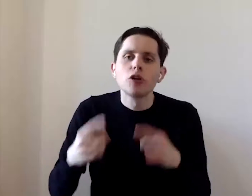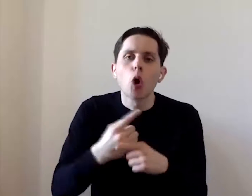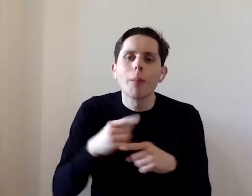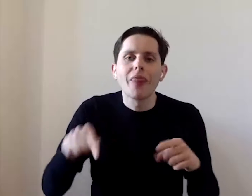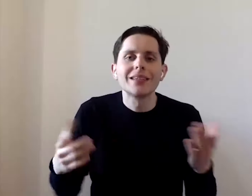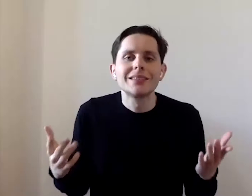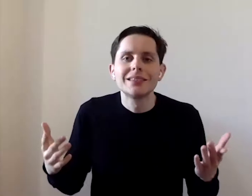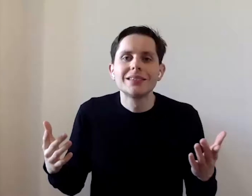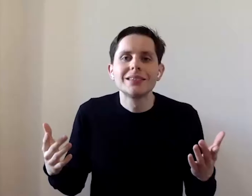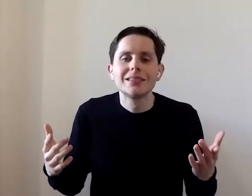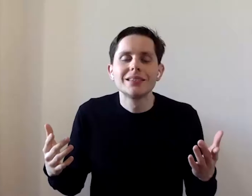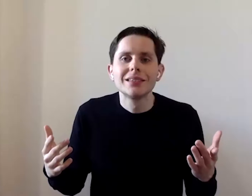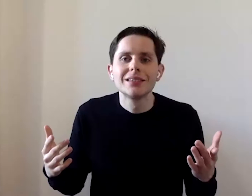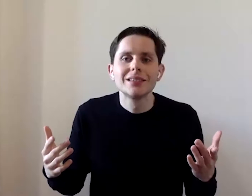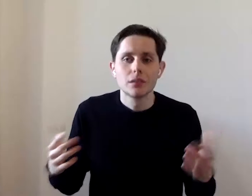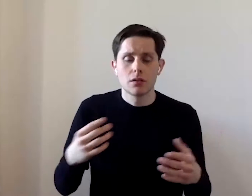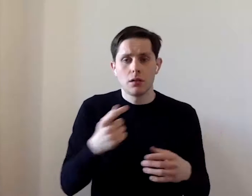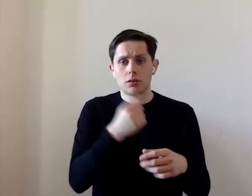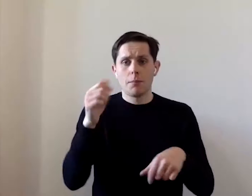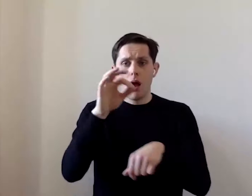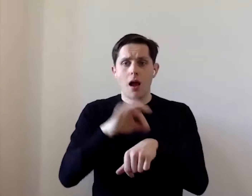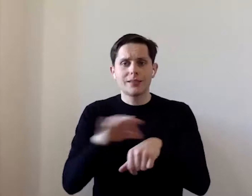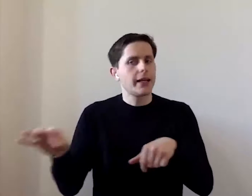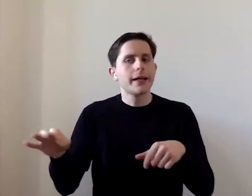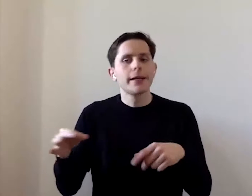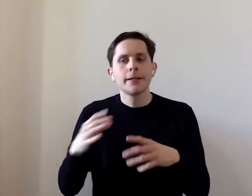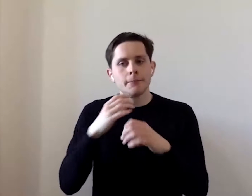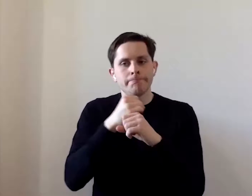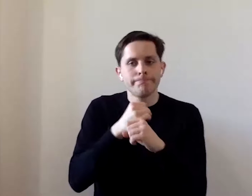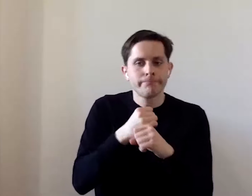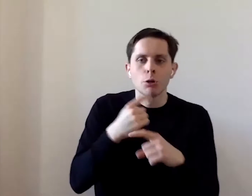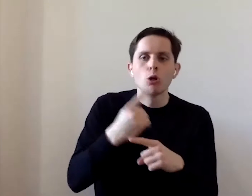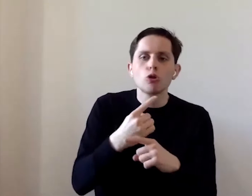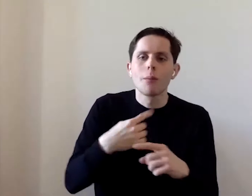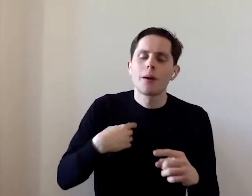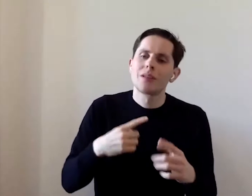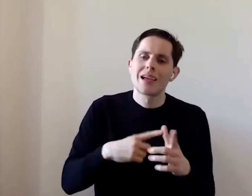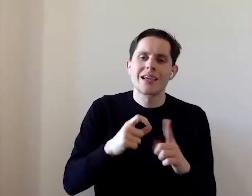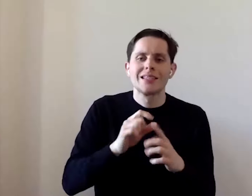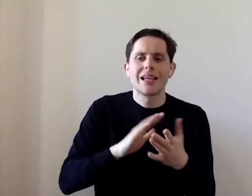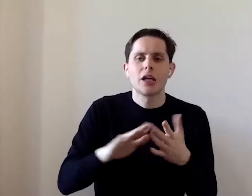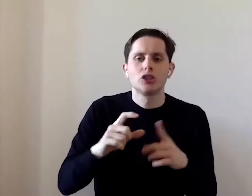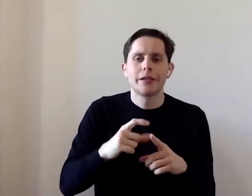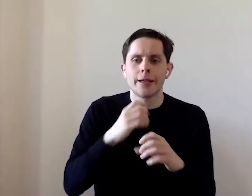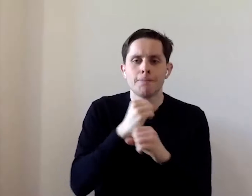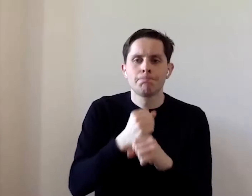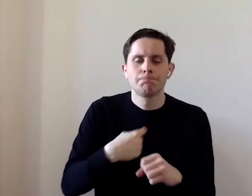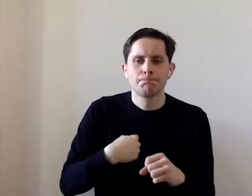so incredibly under-discussed that I could almost not tell you another architect I know who kind of openly talks about